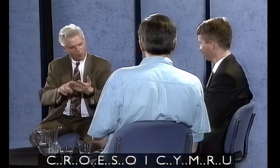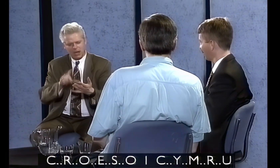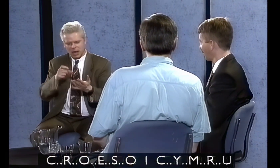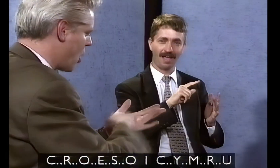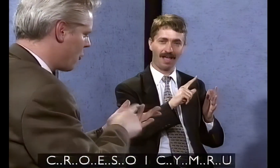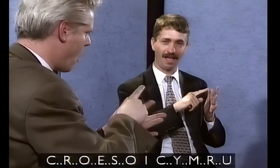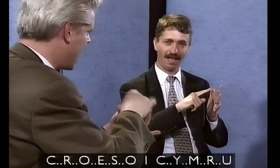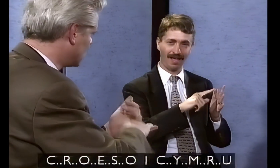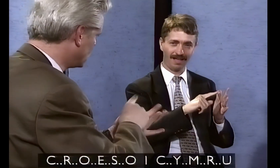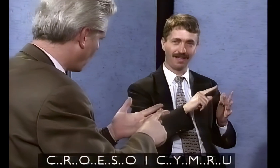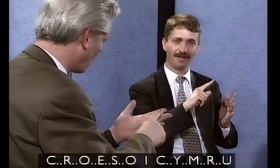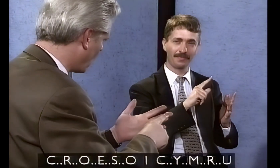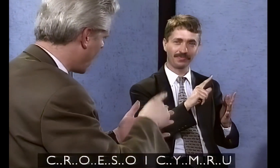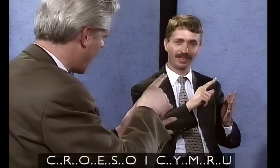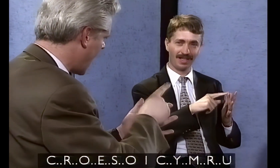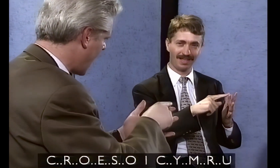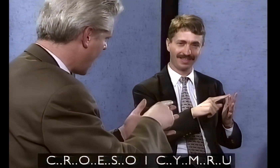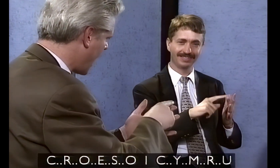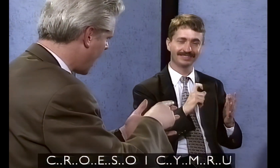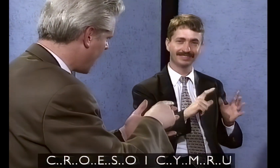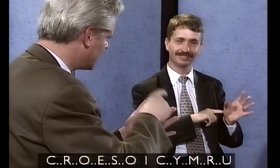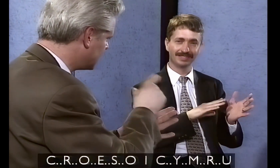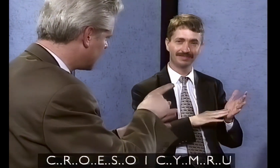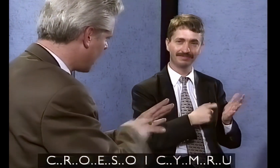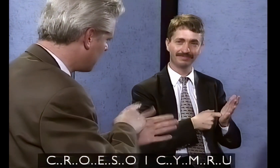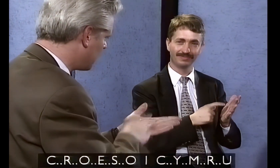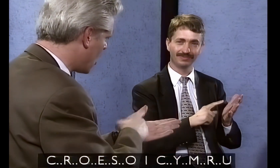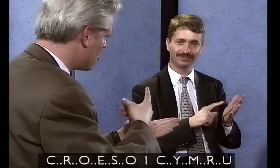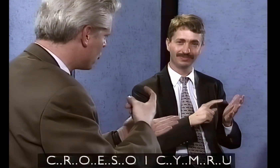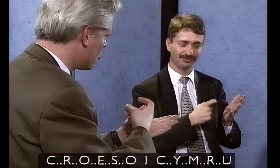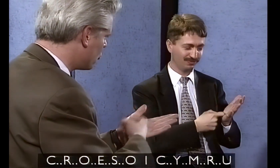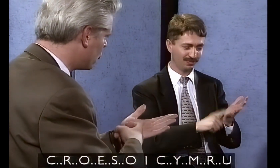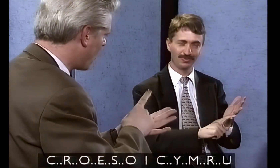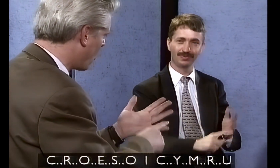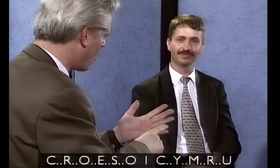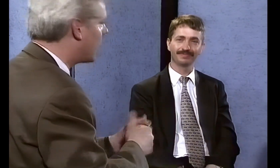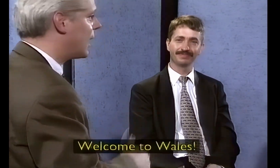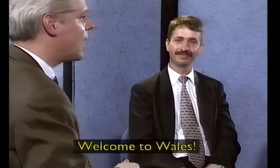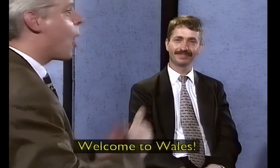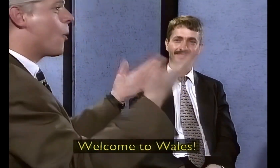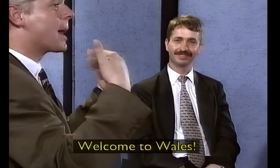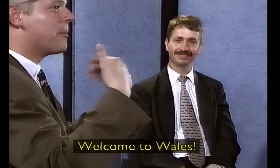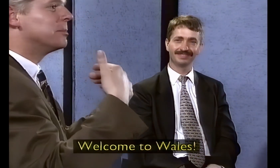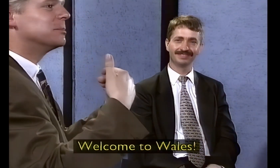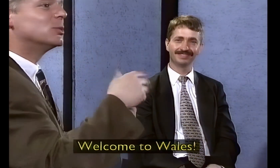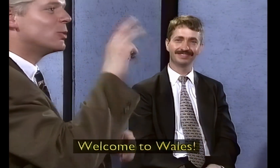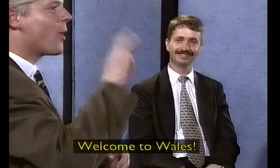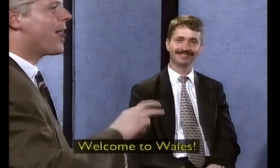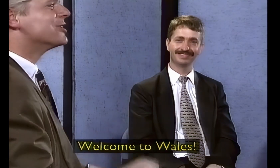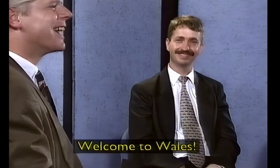C-R-O-E-S. O E S O I C Y M R U. Are you? Okay, I think I've just said welcome